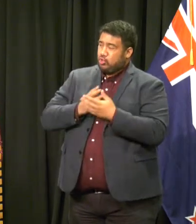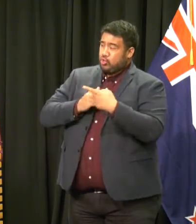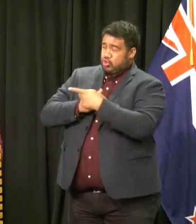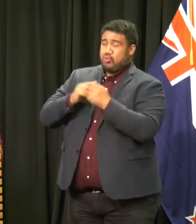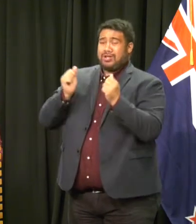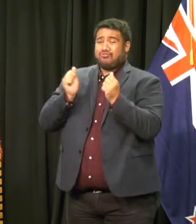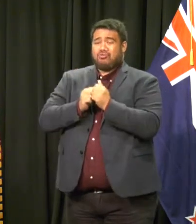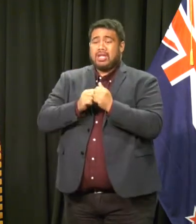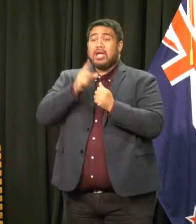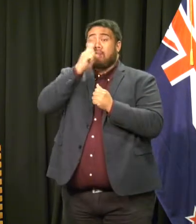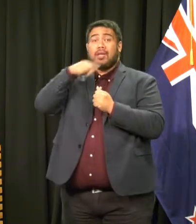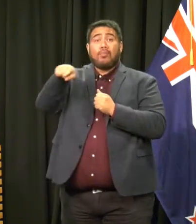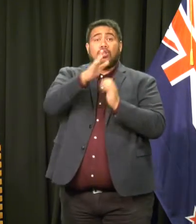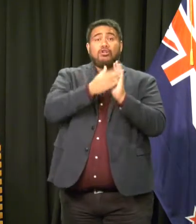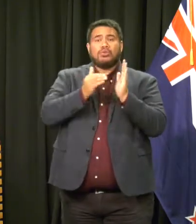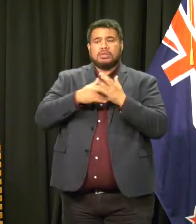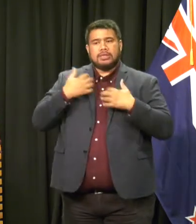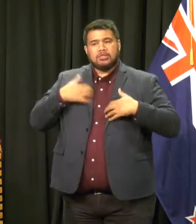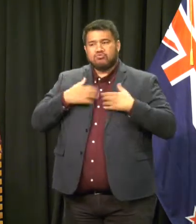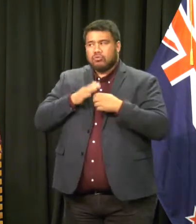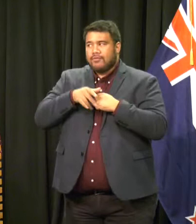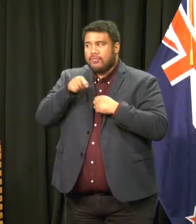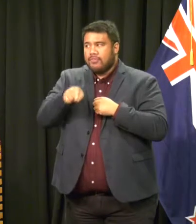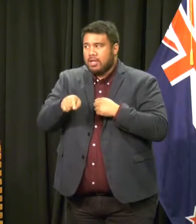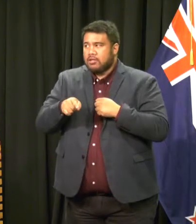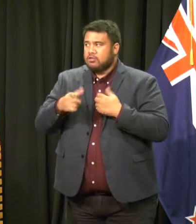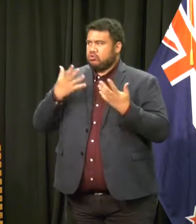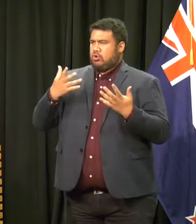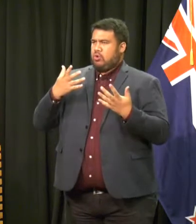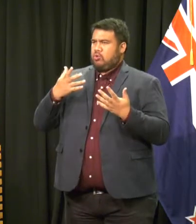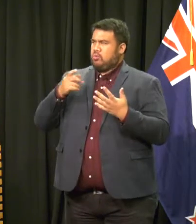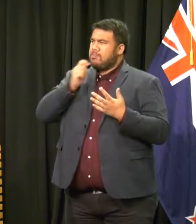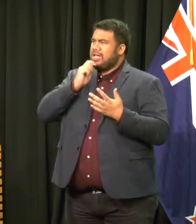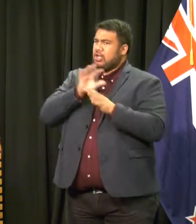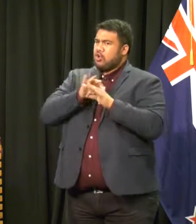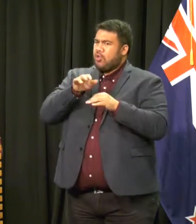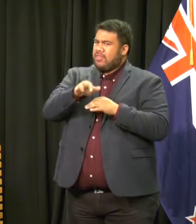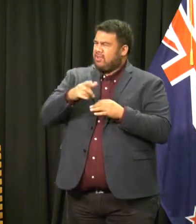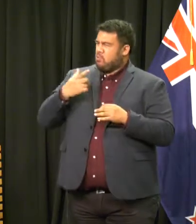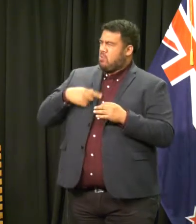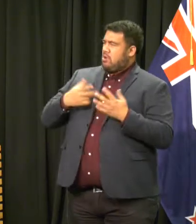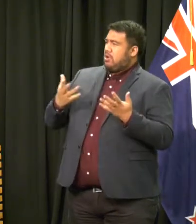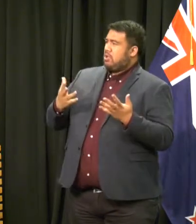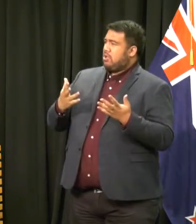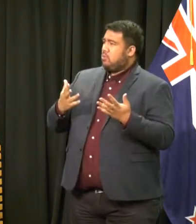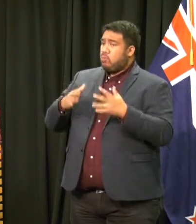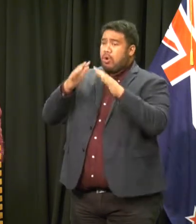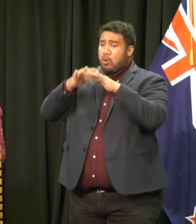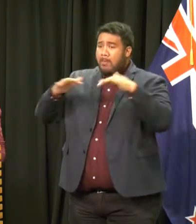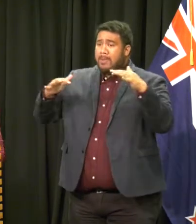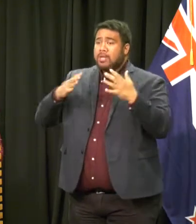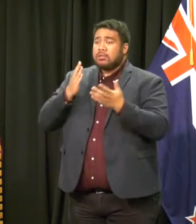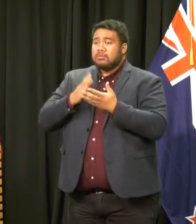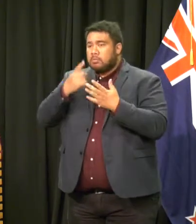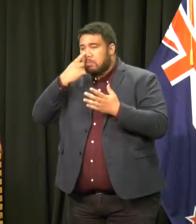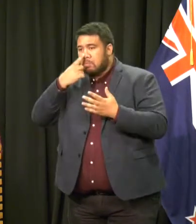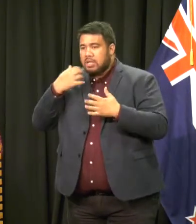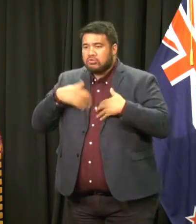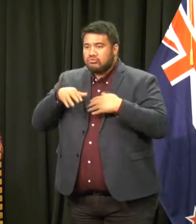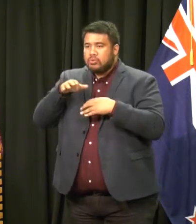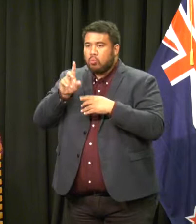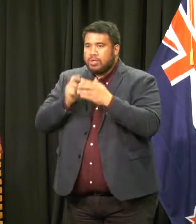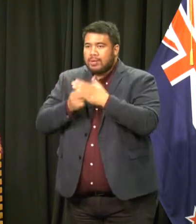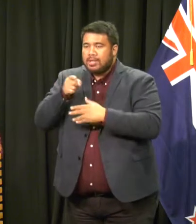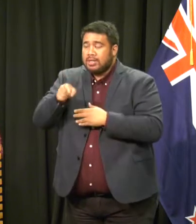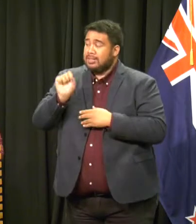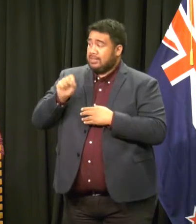of public interest. Why should the media not be there? Well, public interest, I absolutely accept that, which is